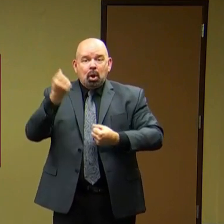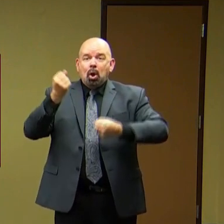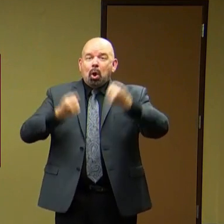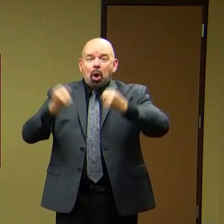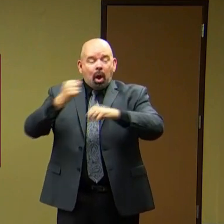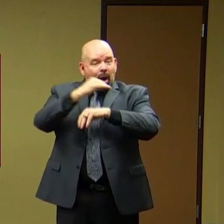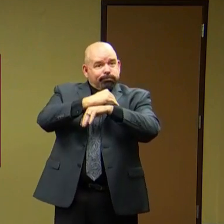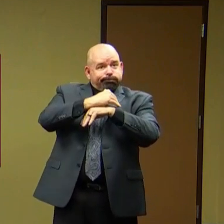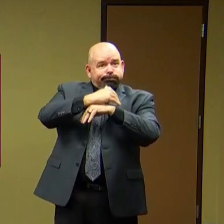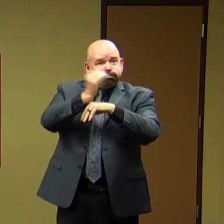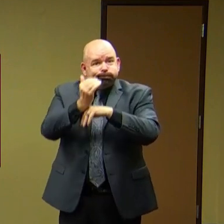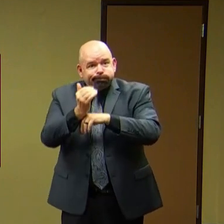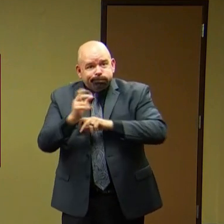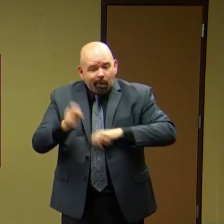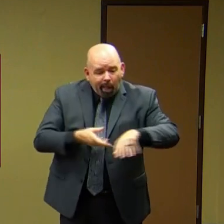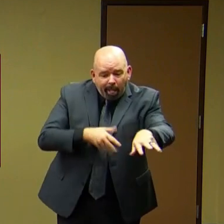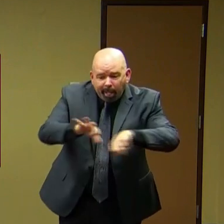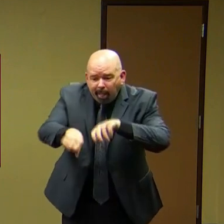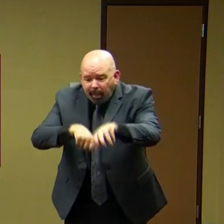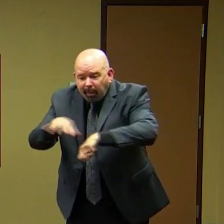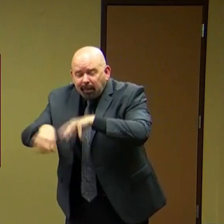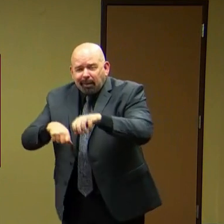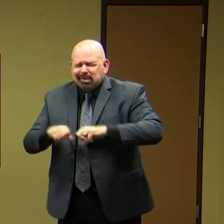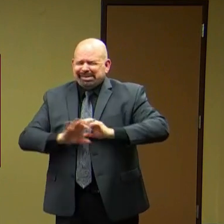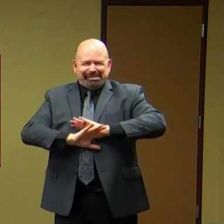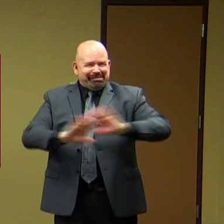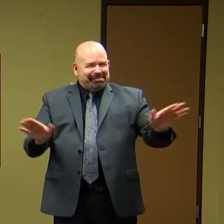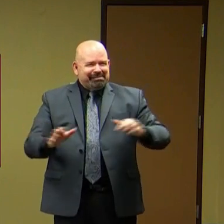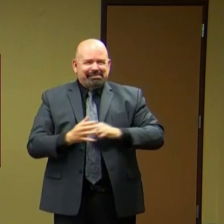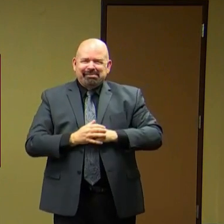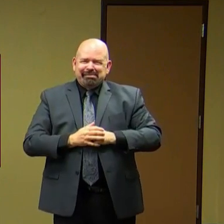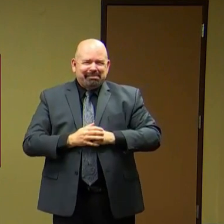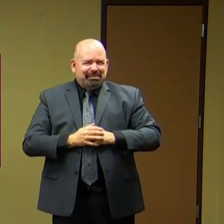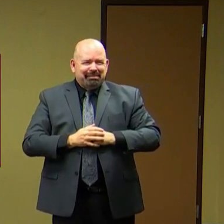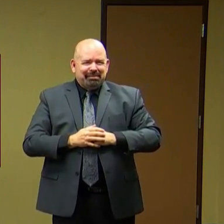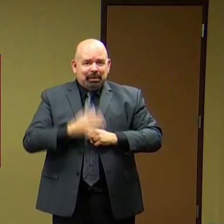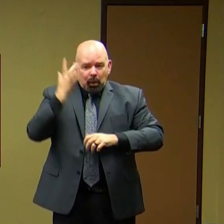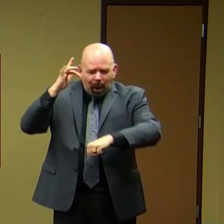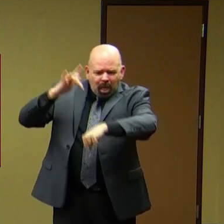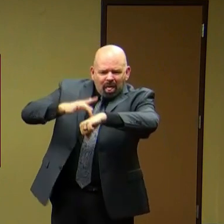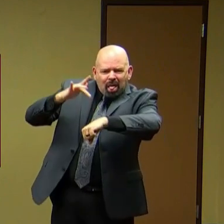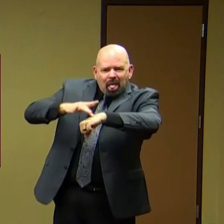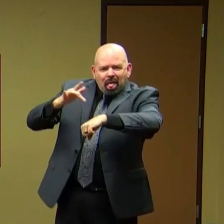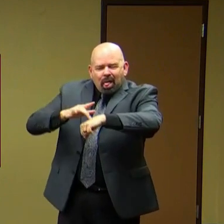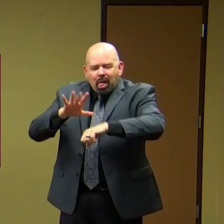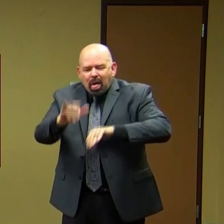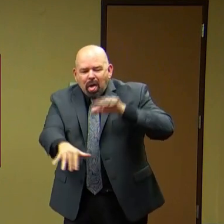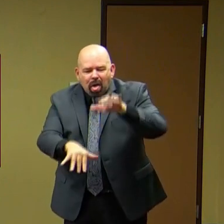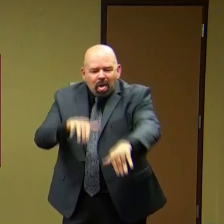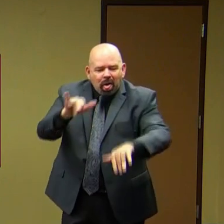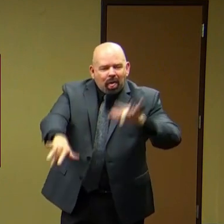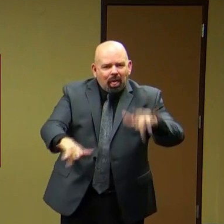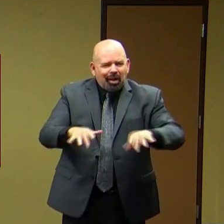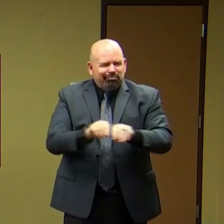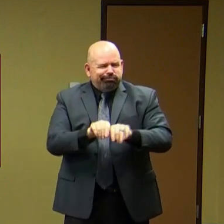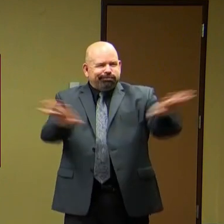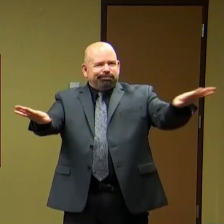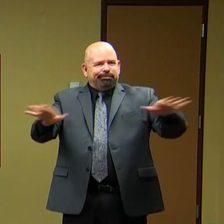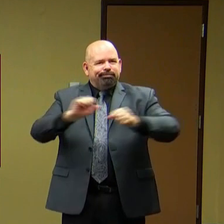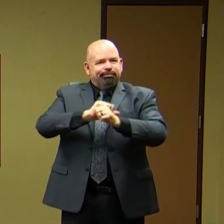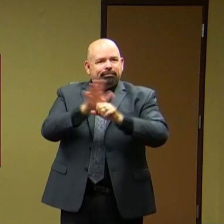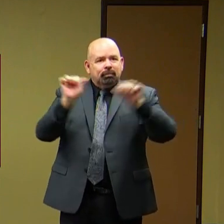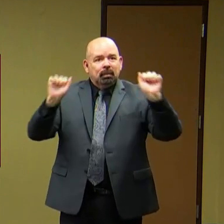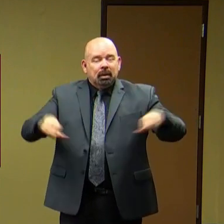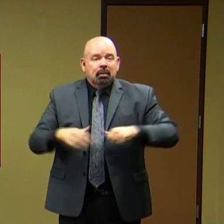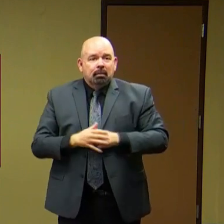or somewhere else and you go from place to place getting candy. They're saying don't do that. And older kids and young adults don't have big